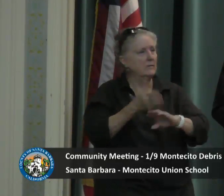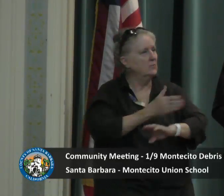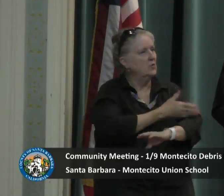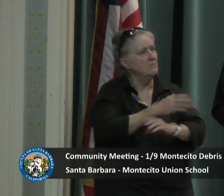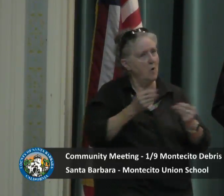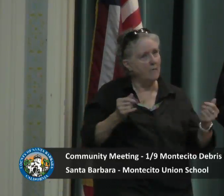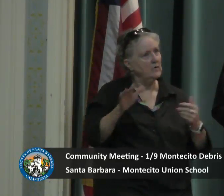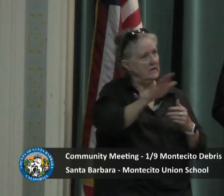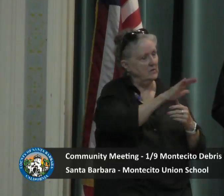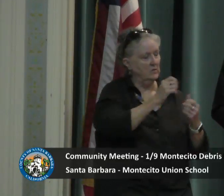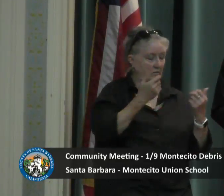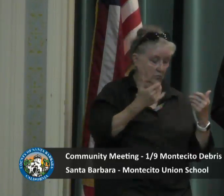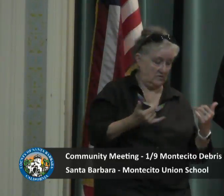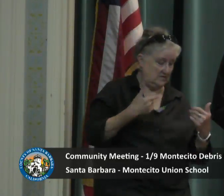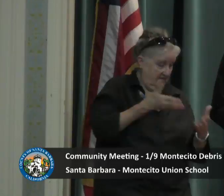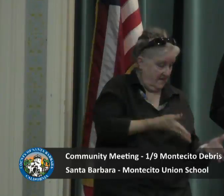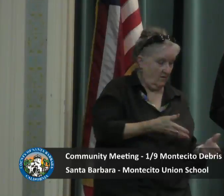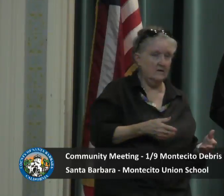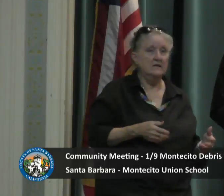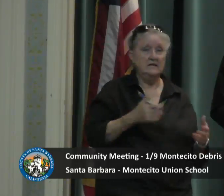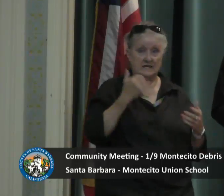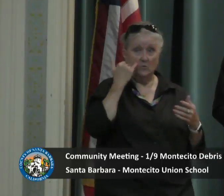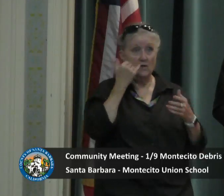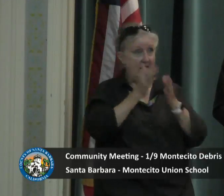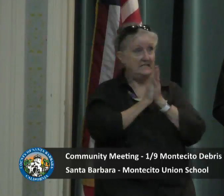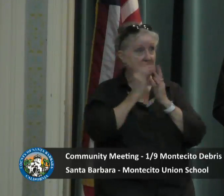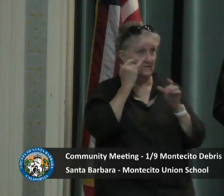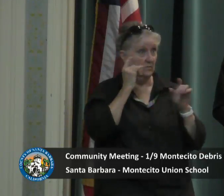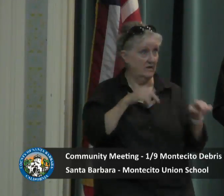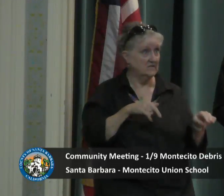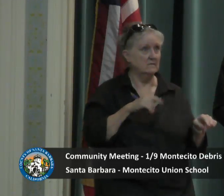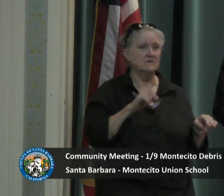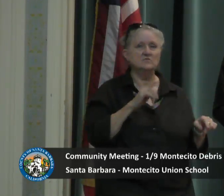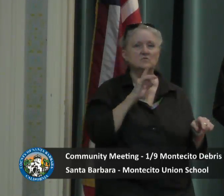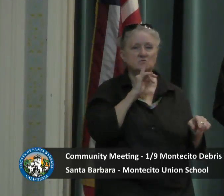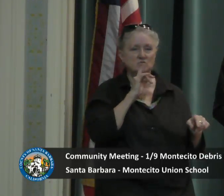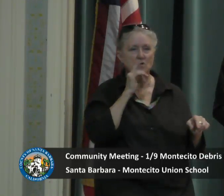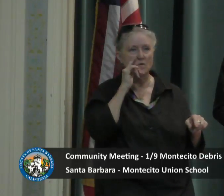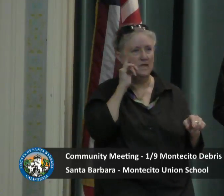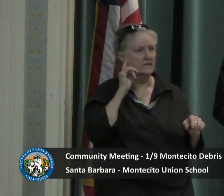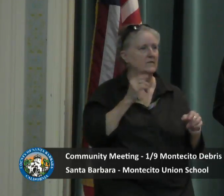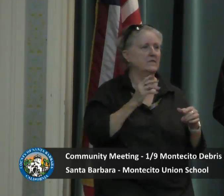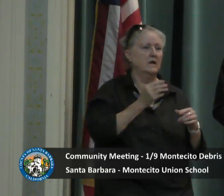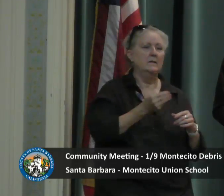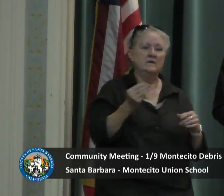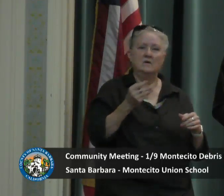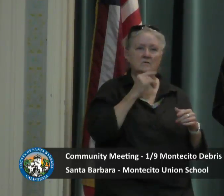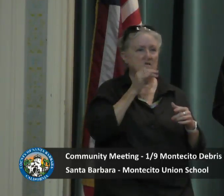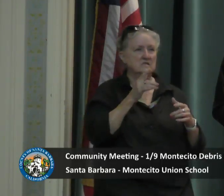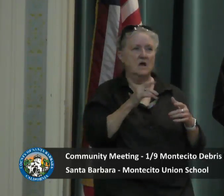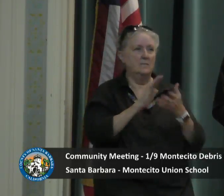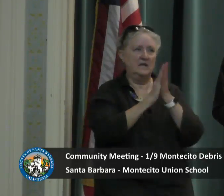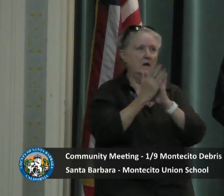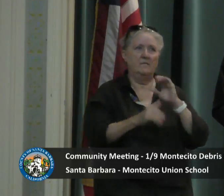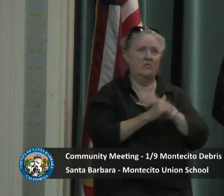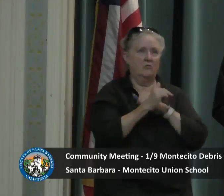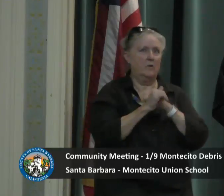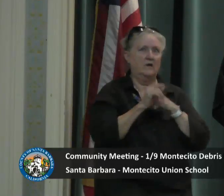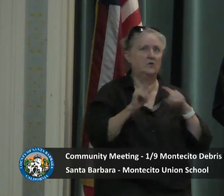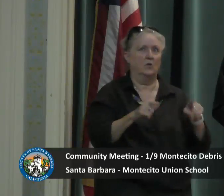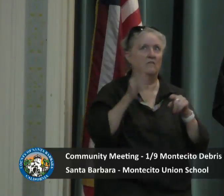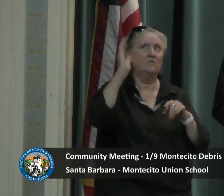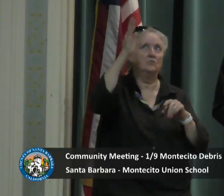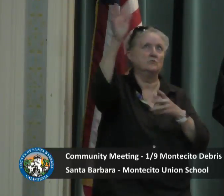site. We ask that if you choose to do this, you must ensure that the material does not pose a threat during future debris flows to